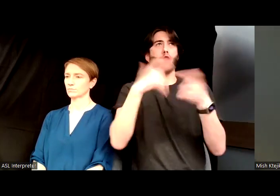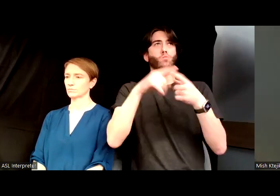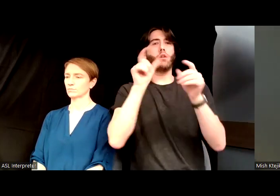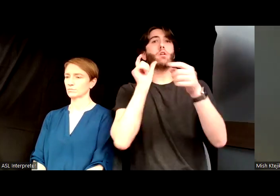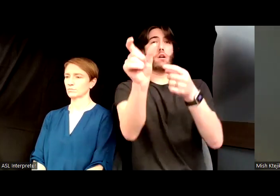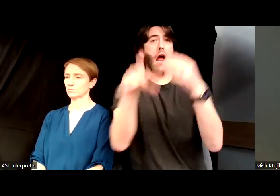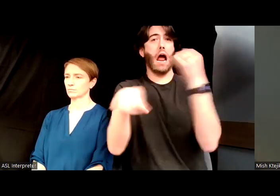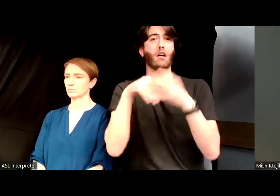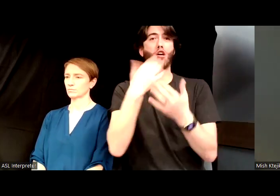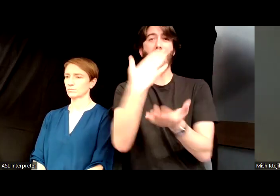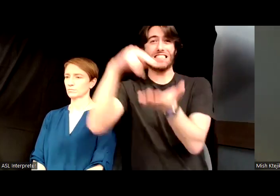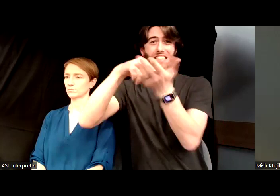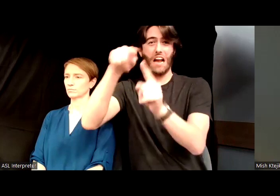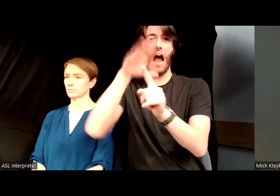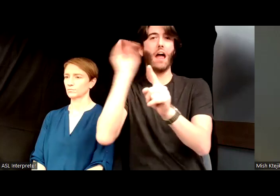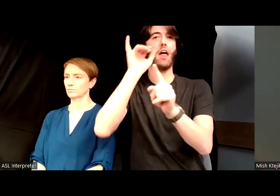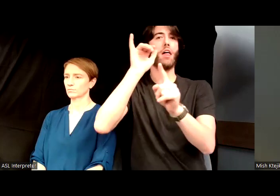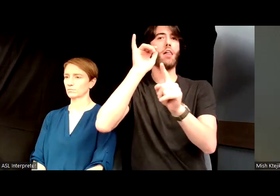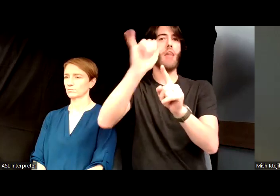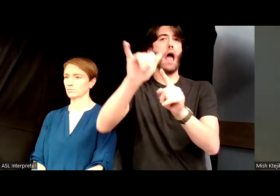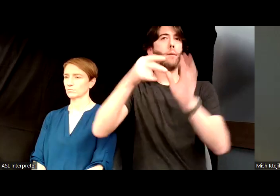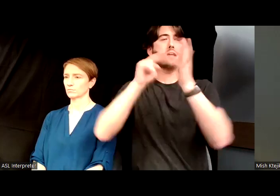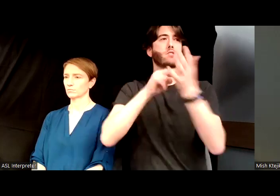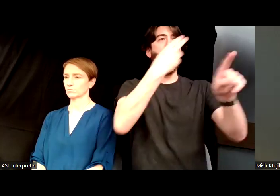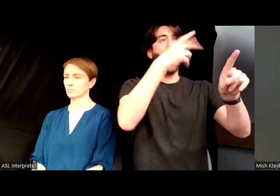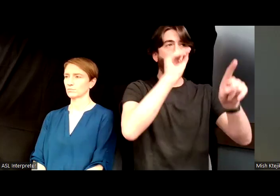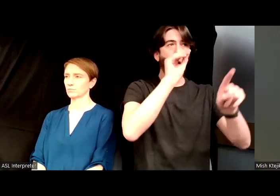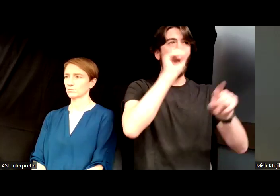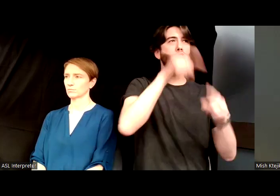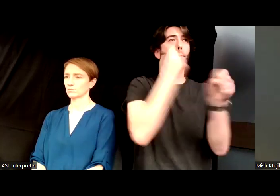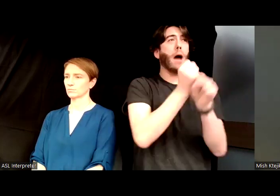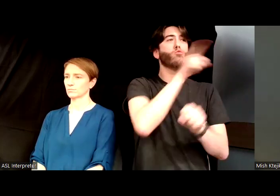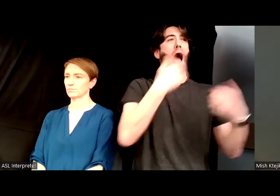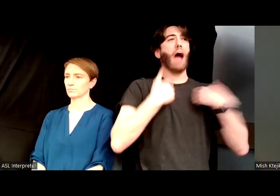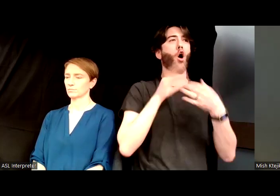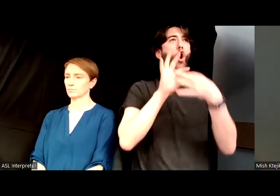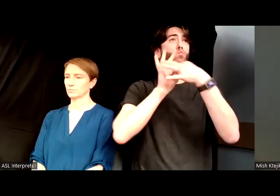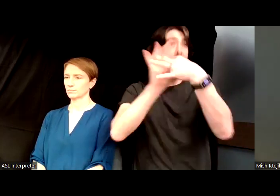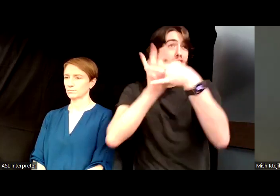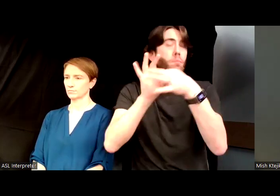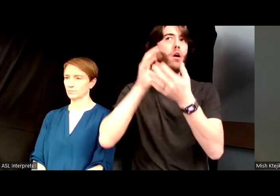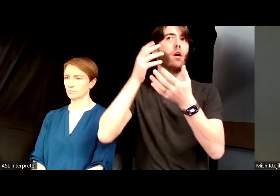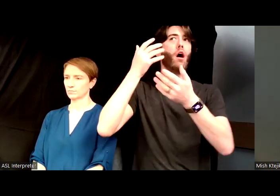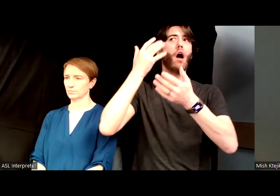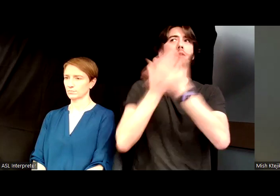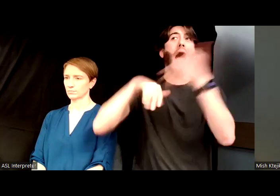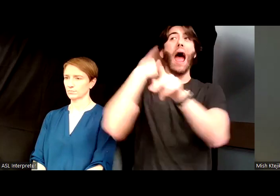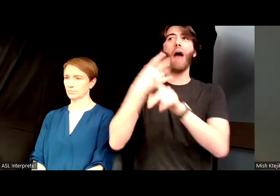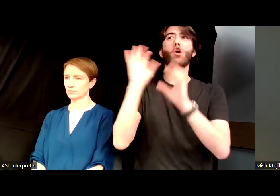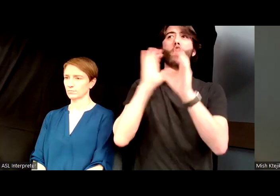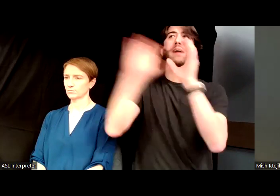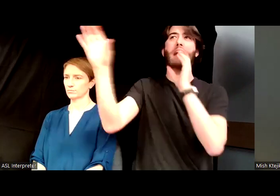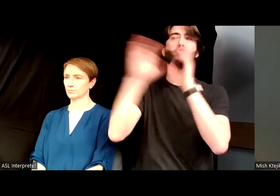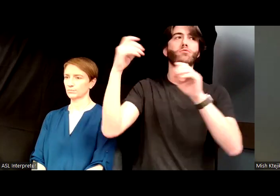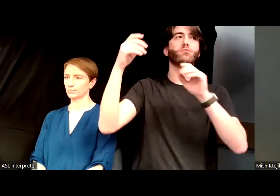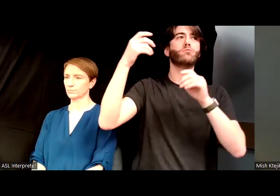that communication is missing. So I feel like we need to add that word in good standing, meaning HLO would have to have a relationship,